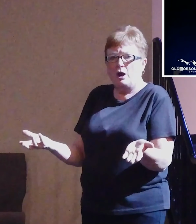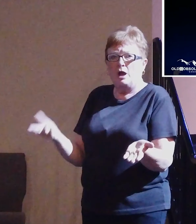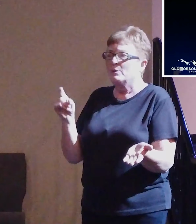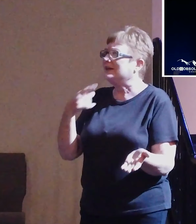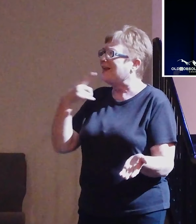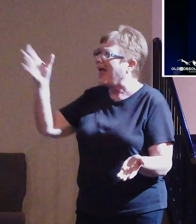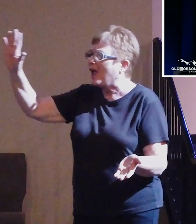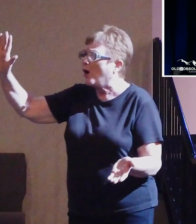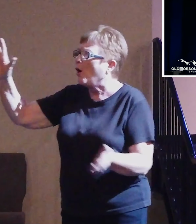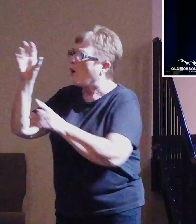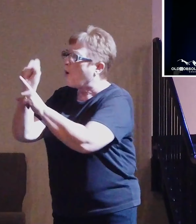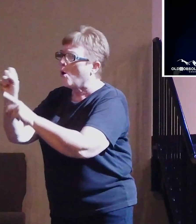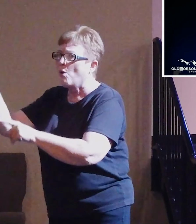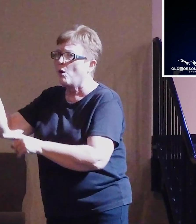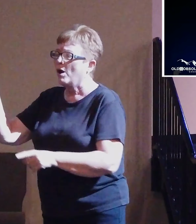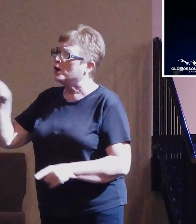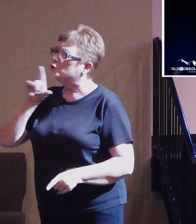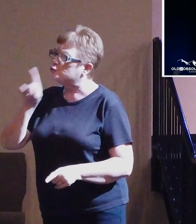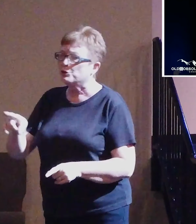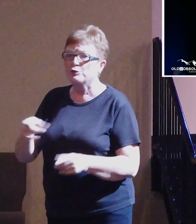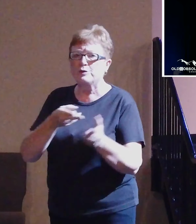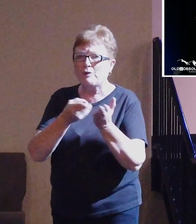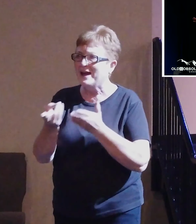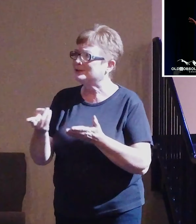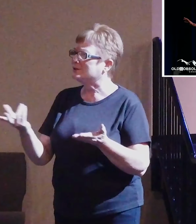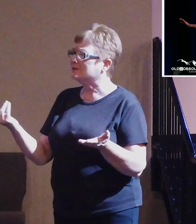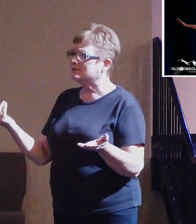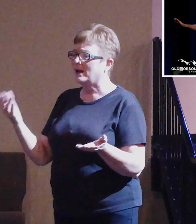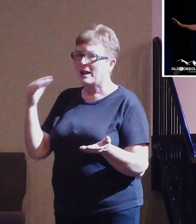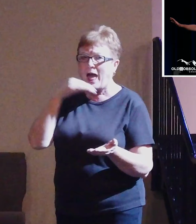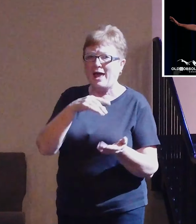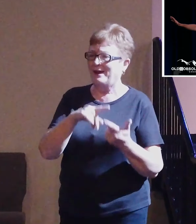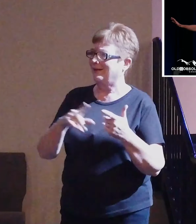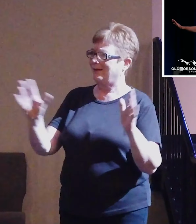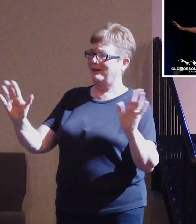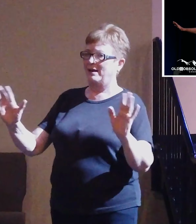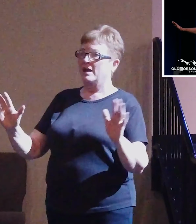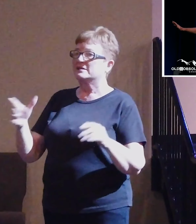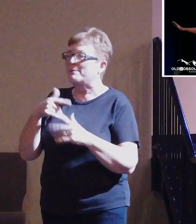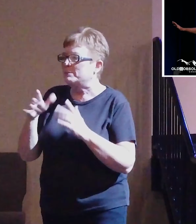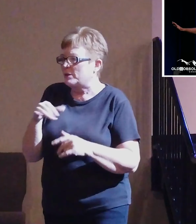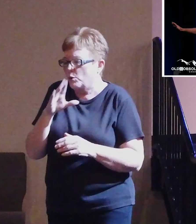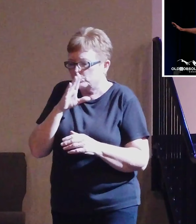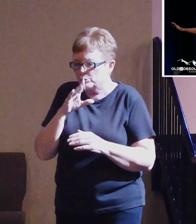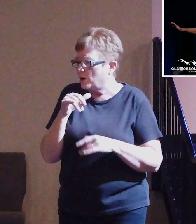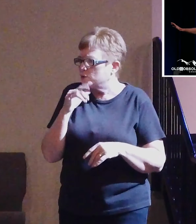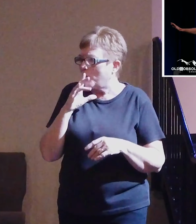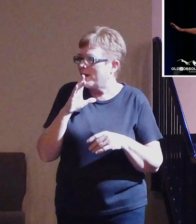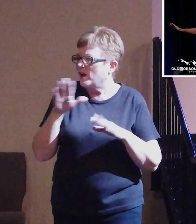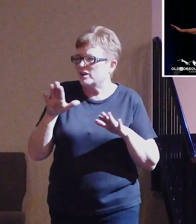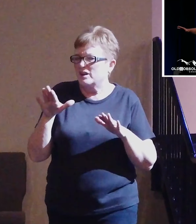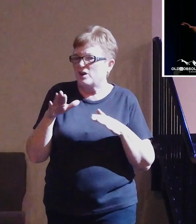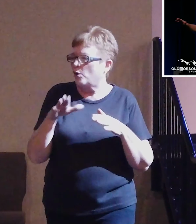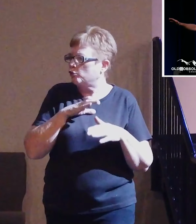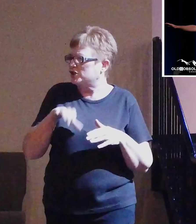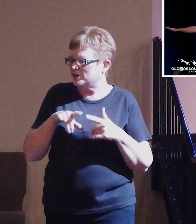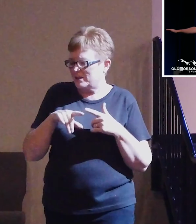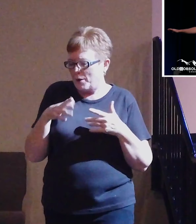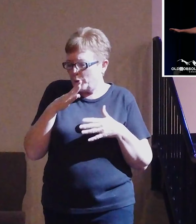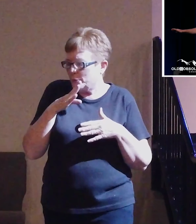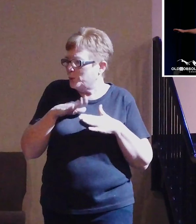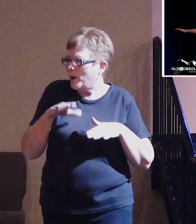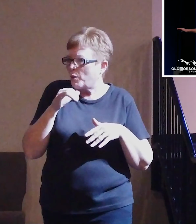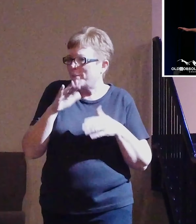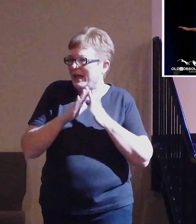holding the world to account for truth and righteousness. Oh, we don't want to get political. And look what's happening